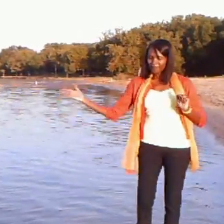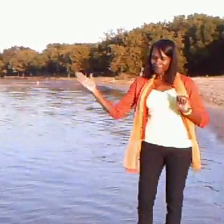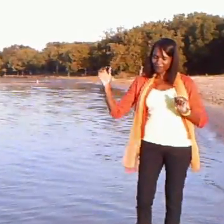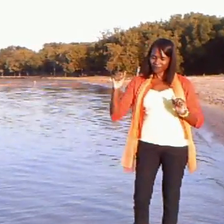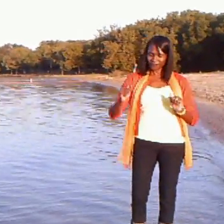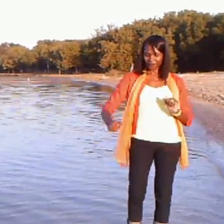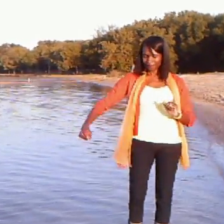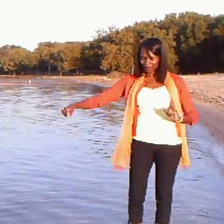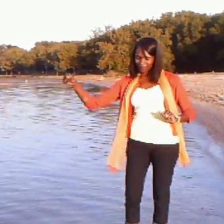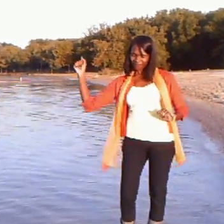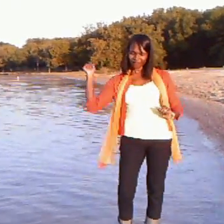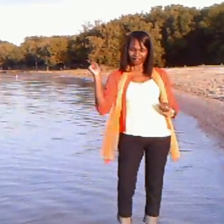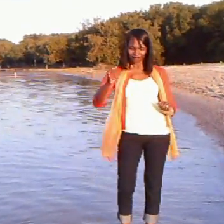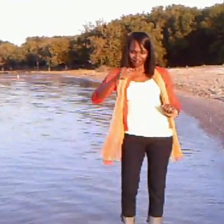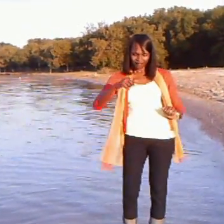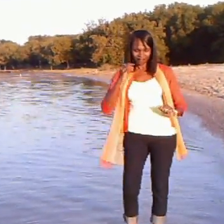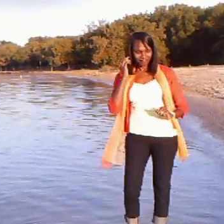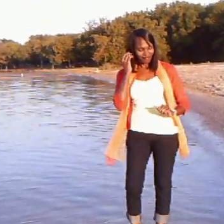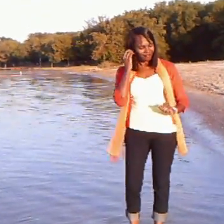We're arms wide open